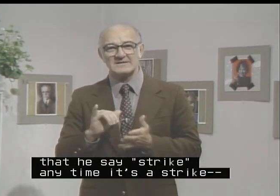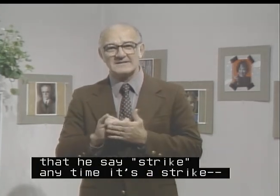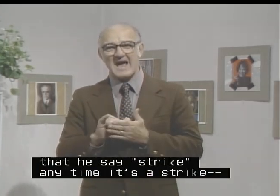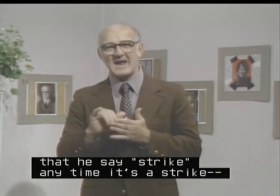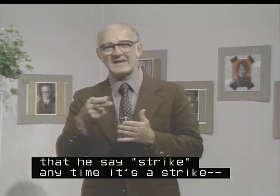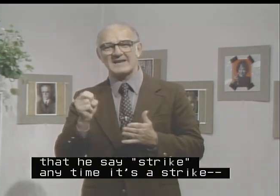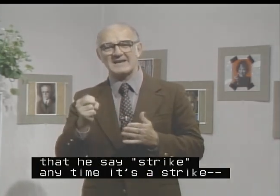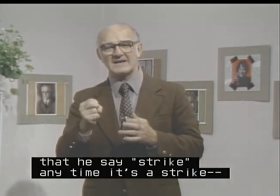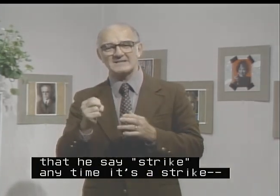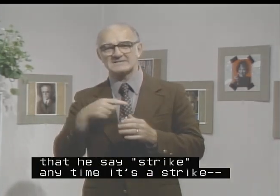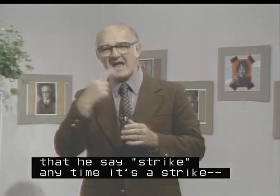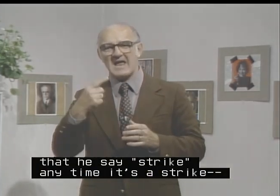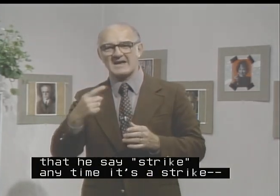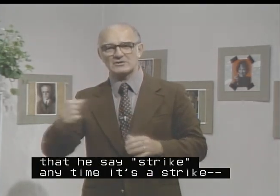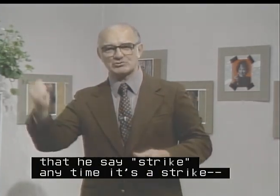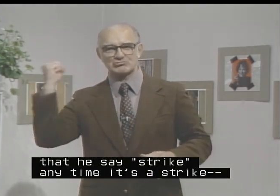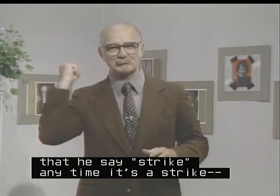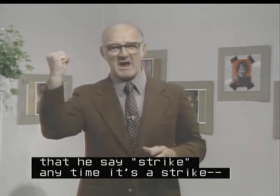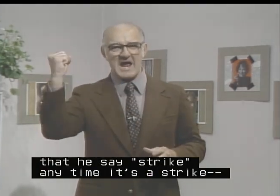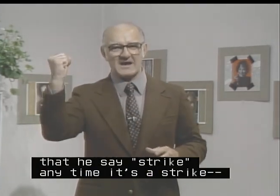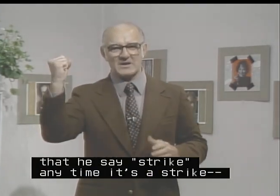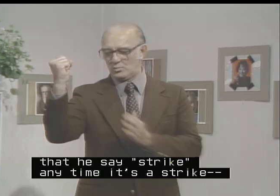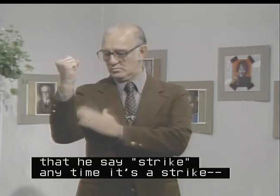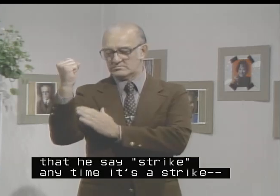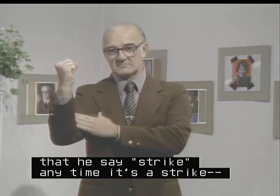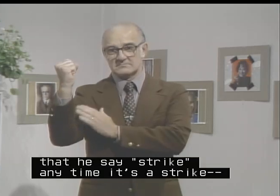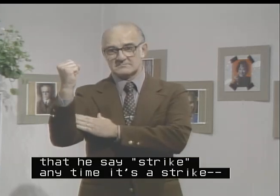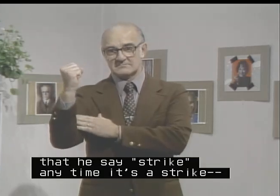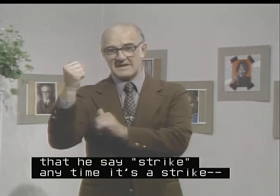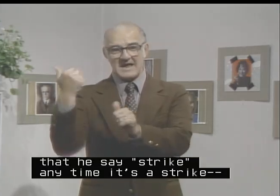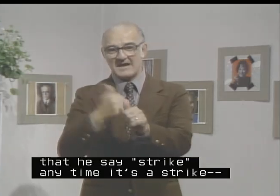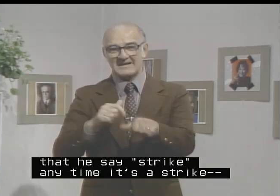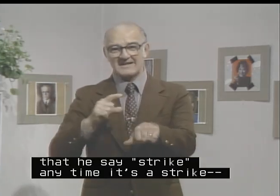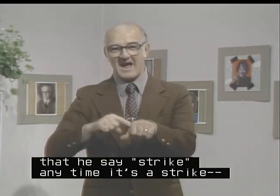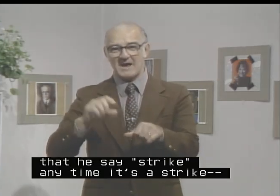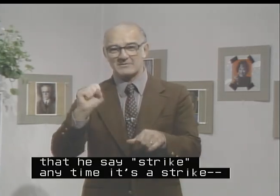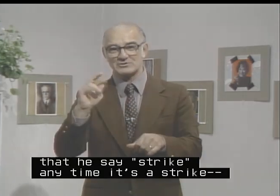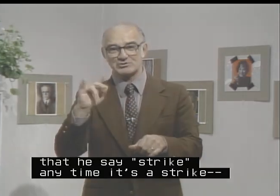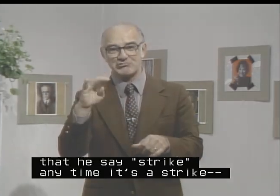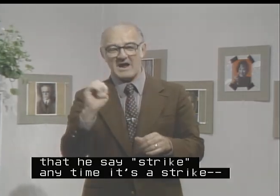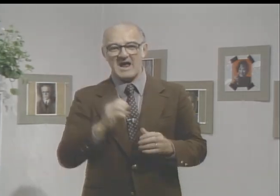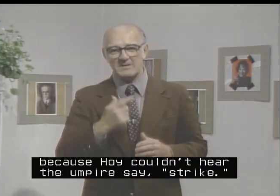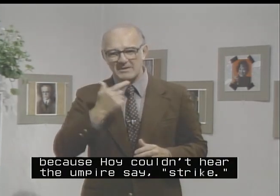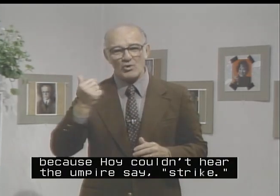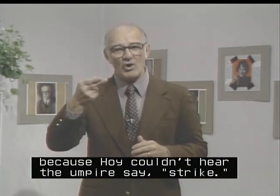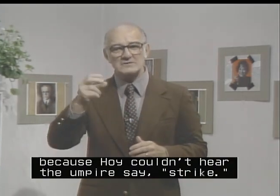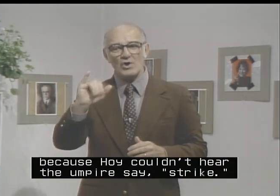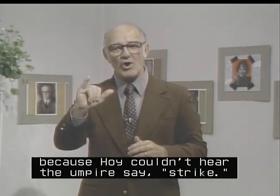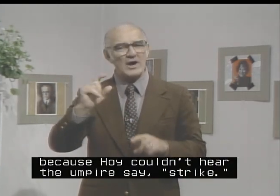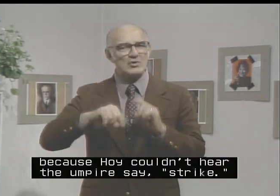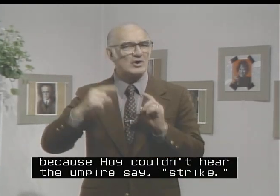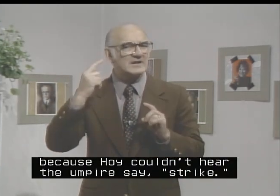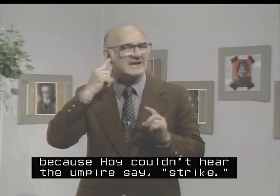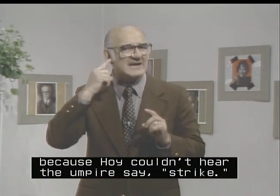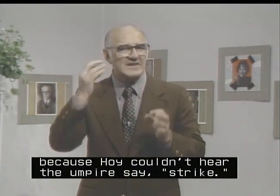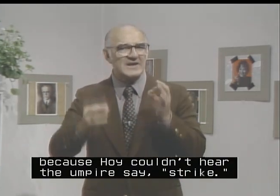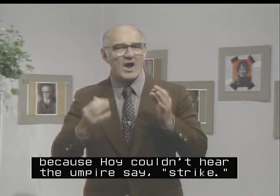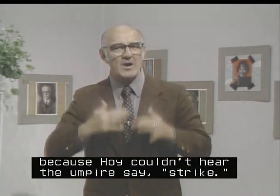that he say strike any time it's a strike, because Hoy couldn't hear the